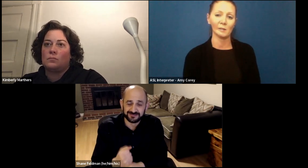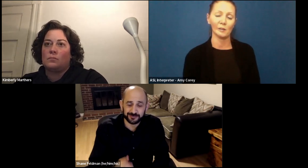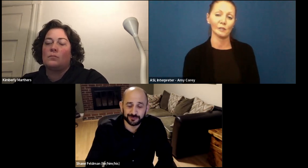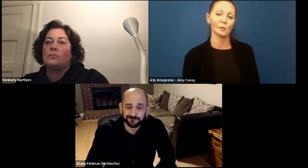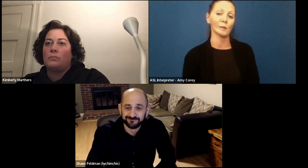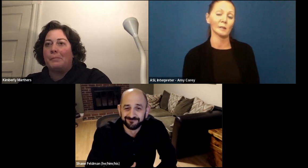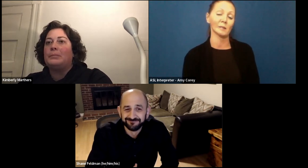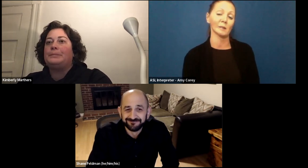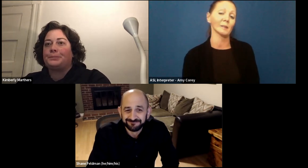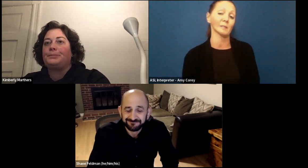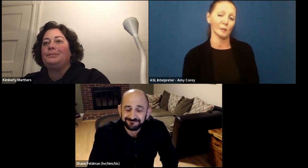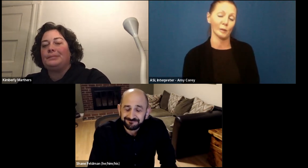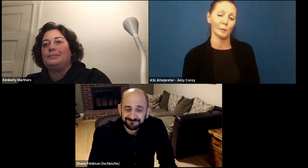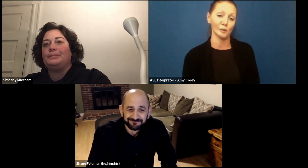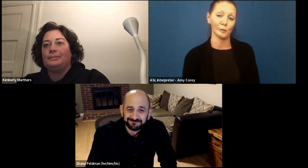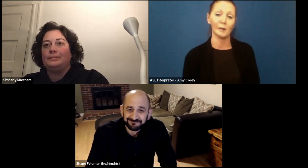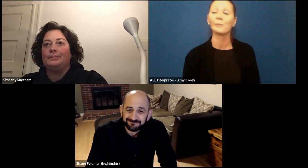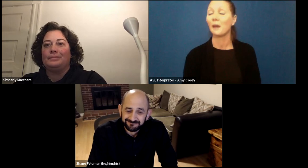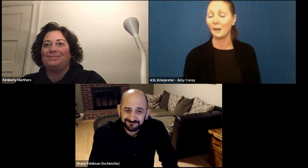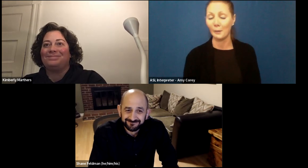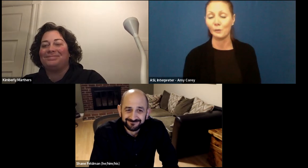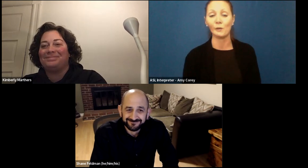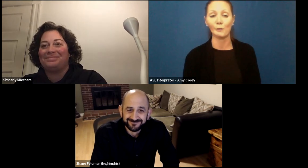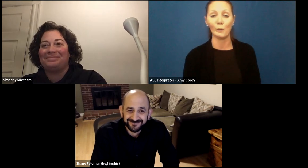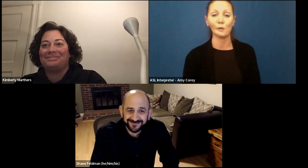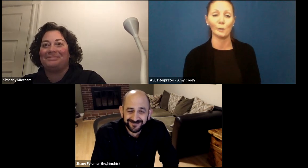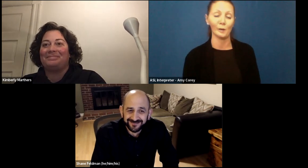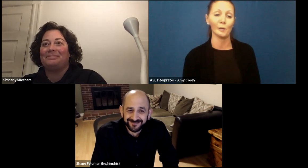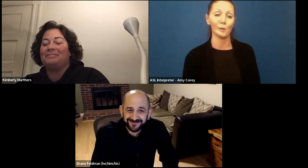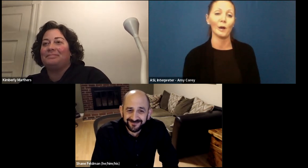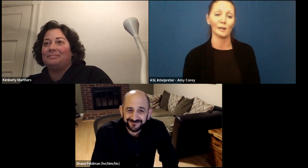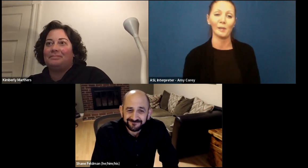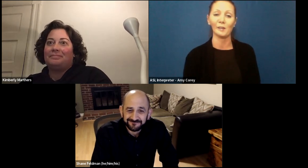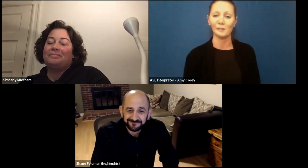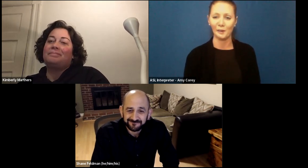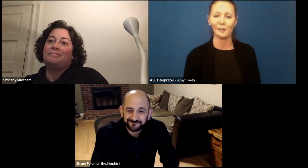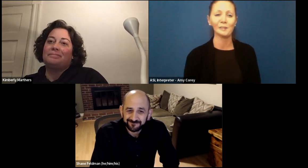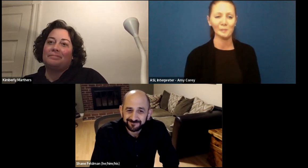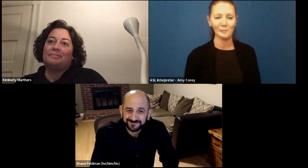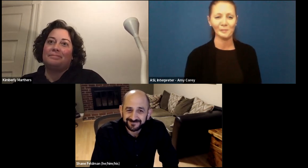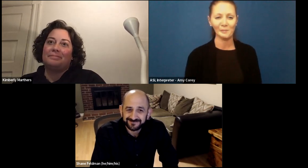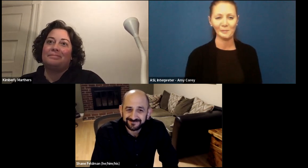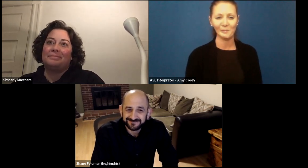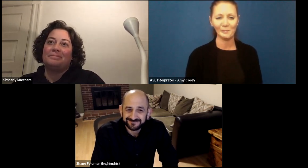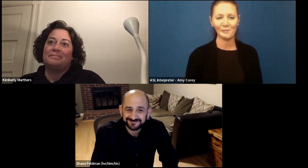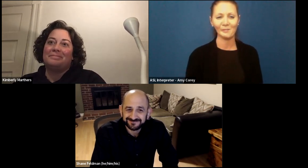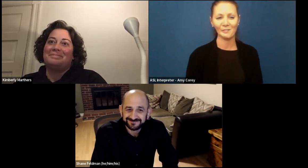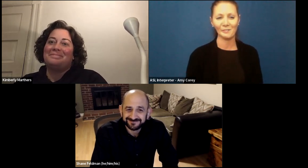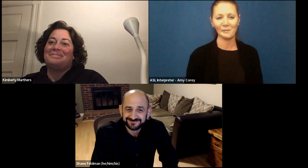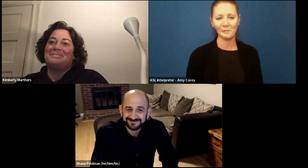that discussion so we can schedule that retreat. I am looking forward to working with you all again this year.